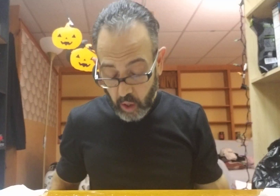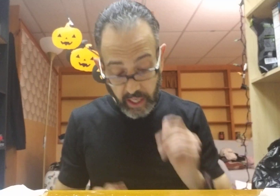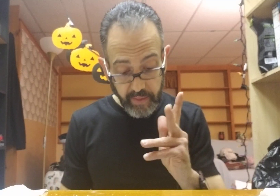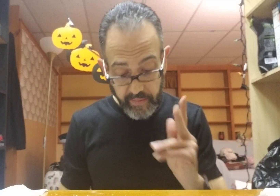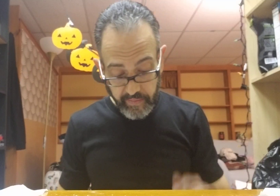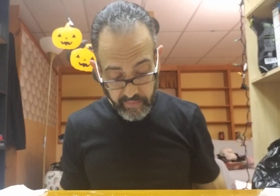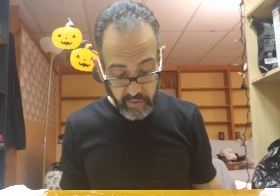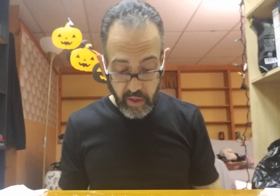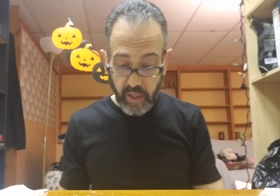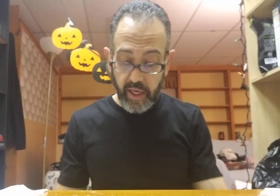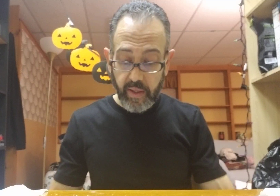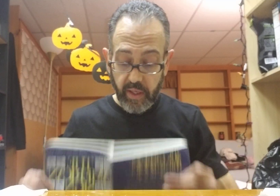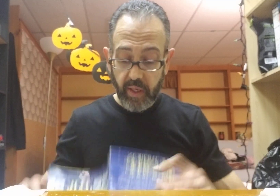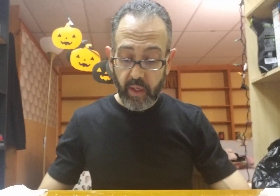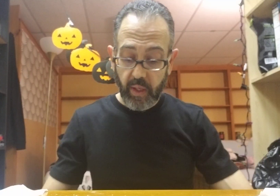Okay. Okay.